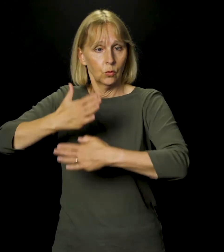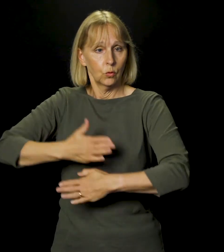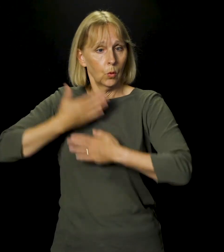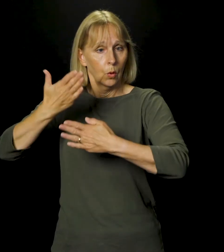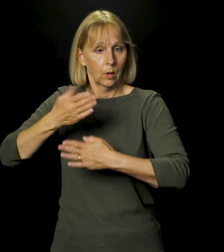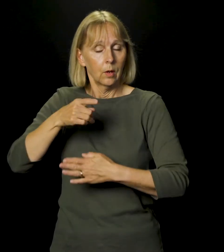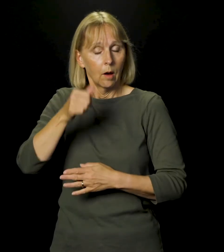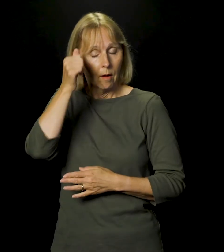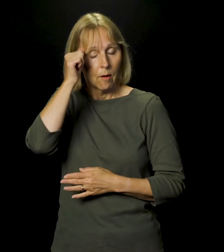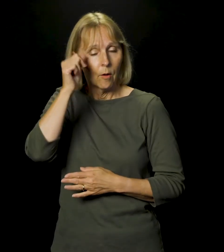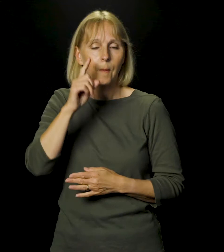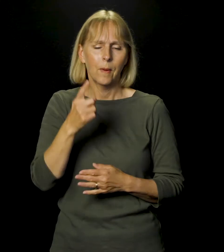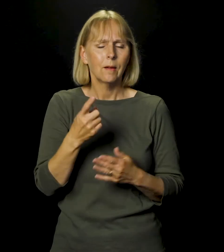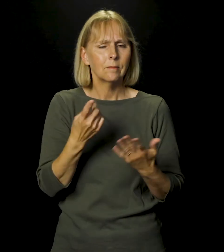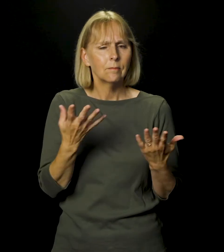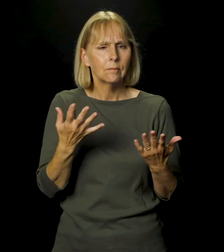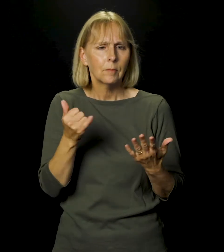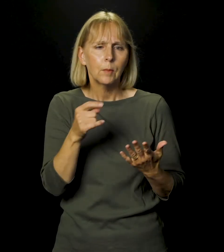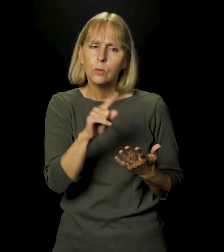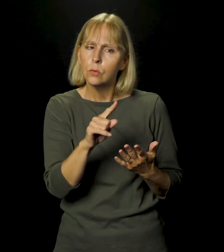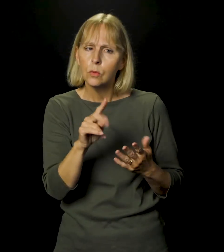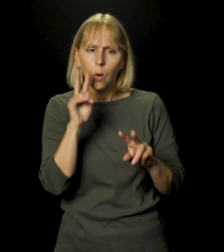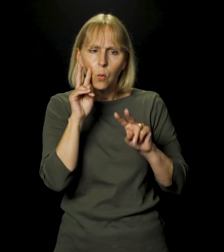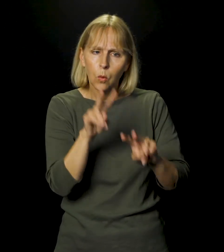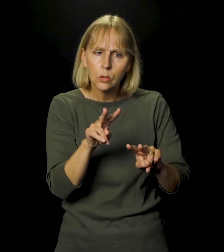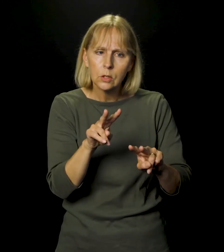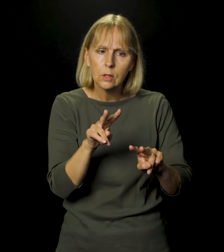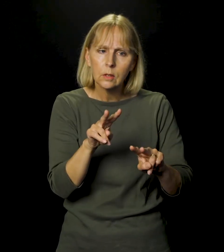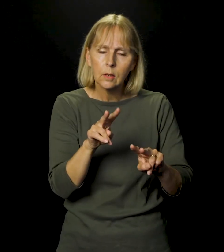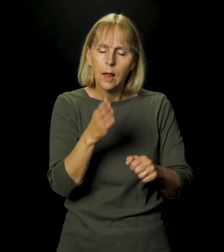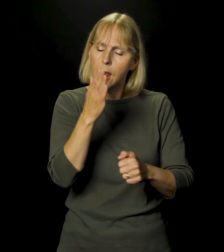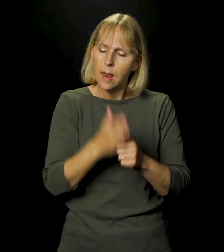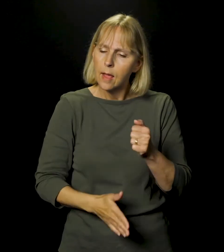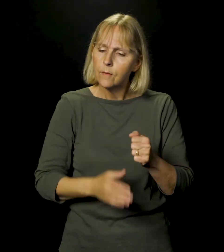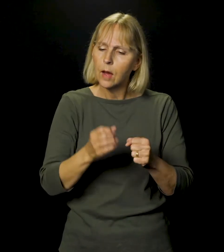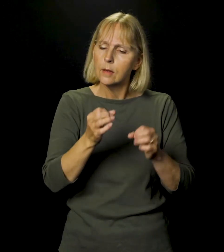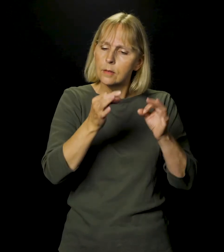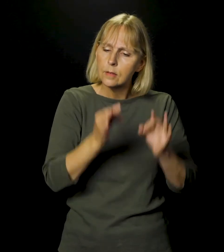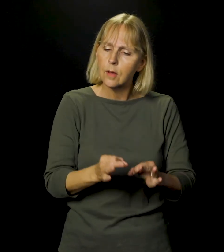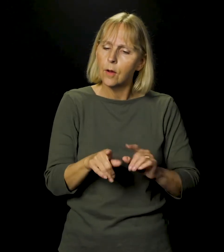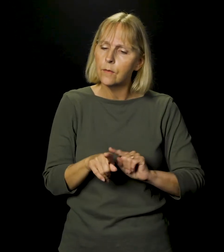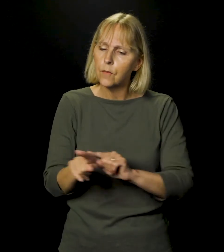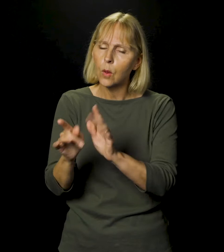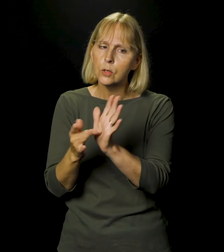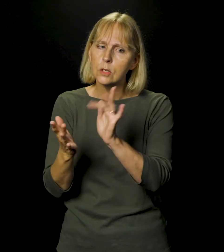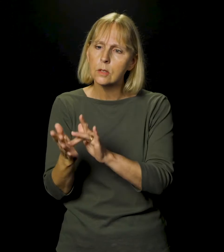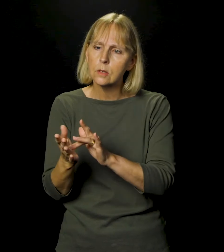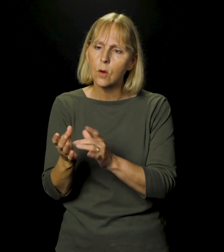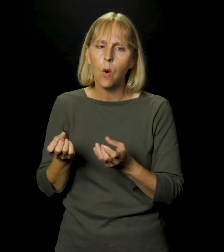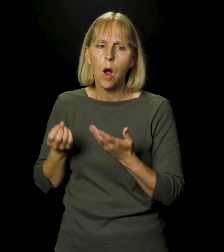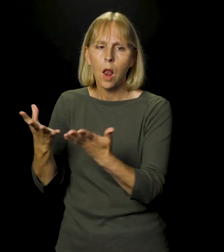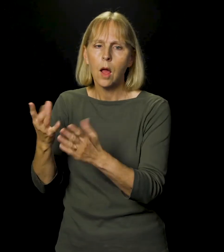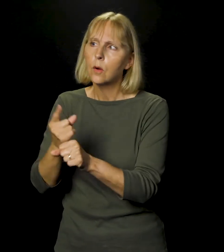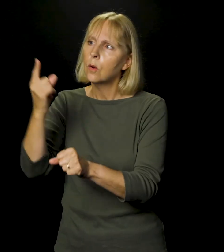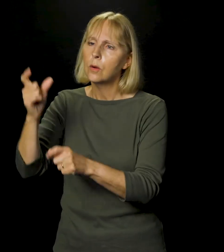But I also want to acknowledge that you might be here today and you've never made that decision. You've never decided to put your life in